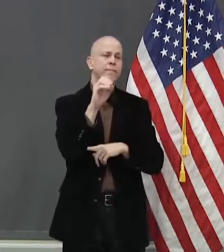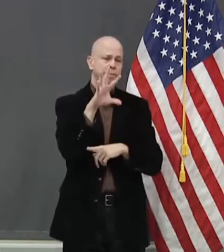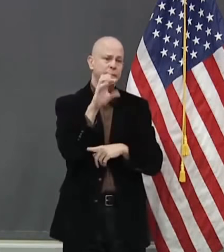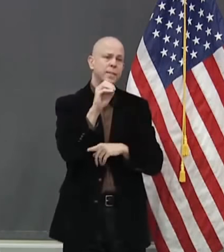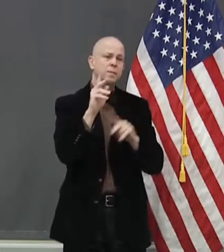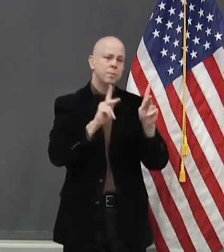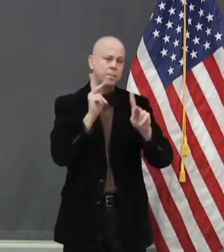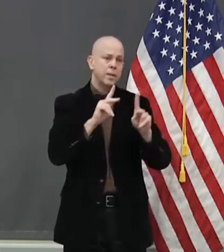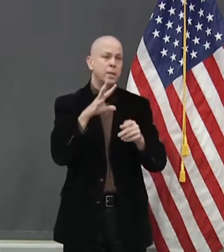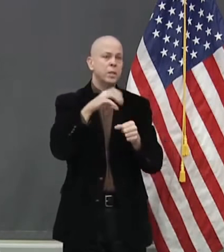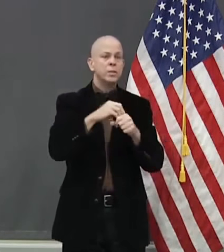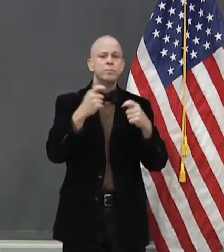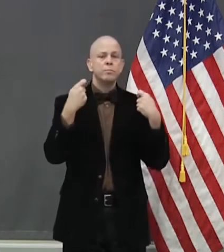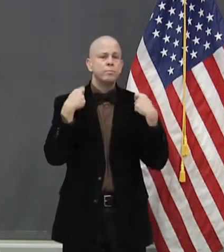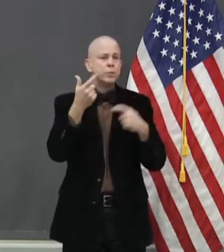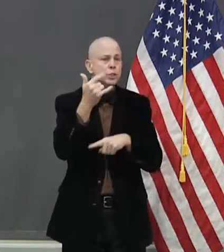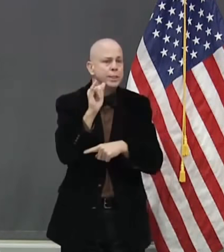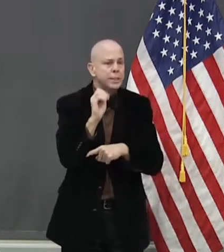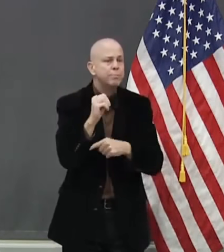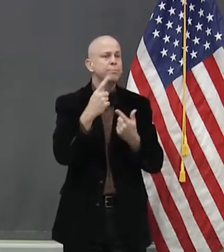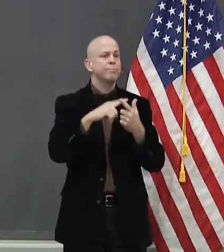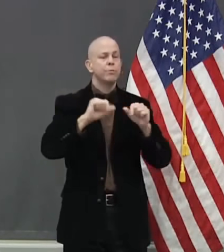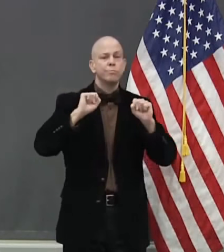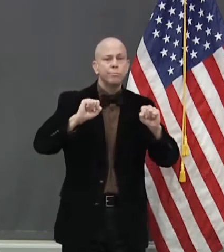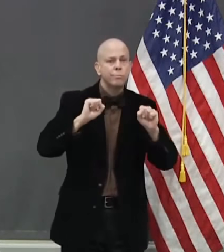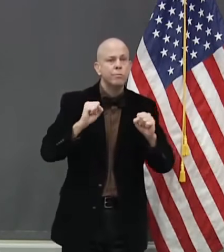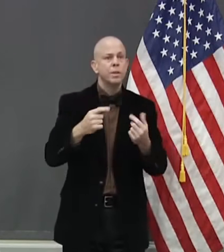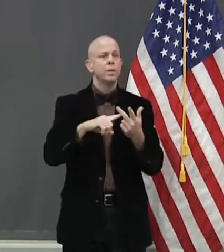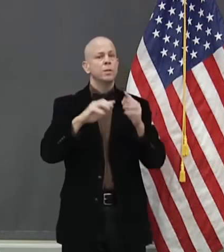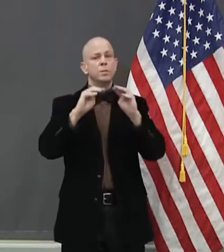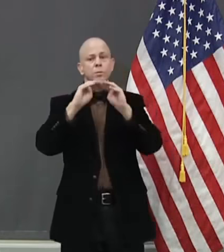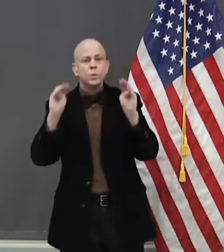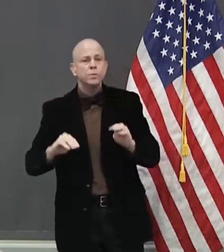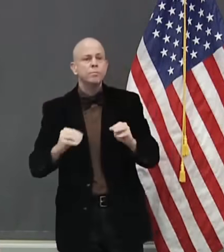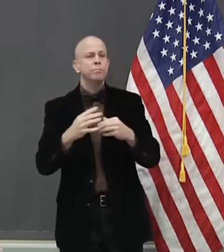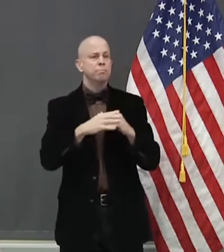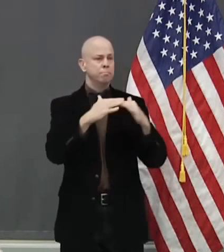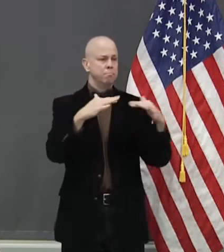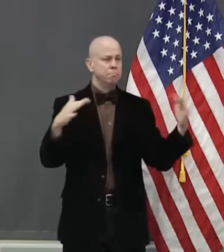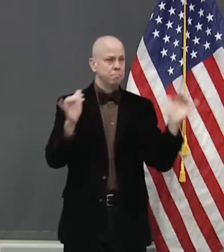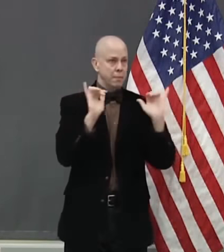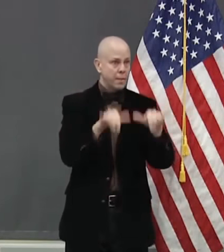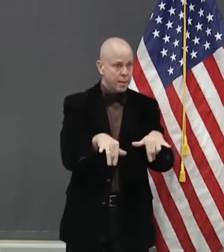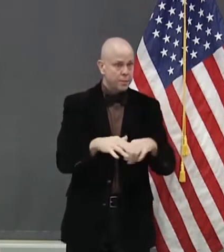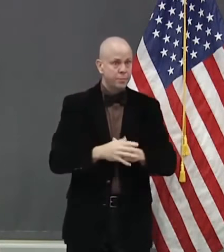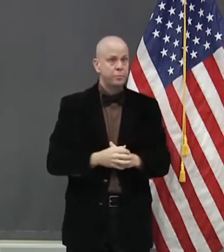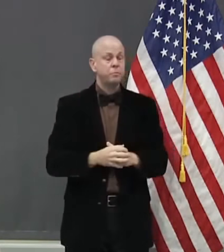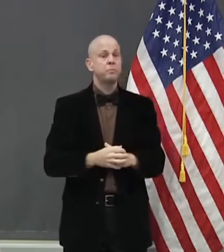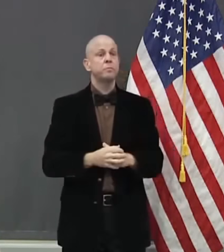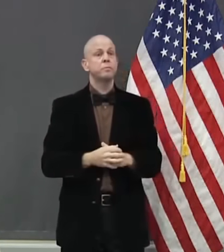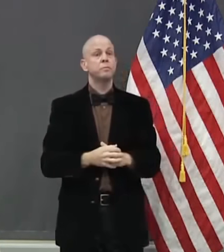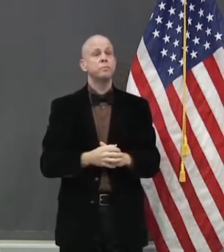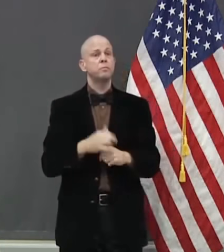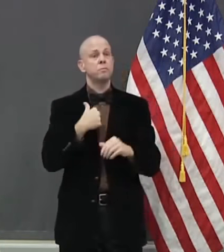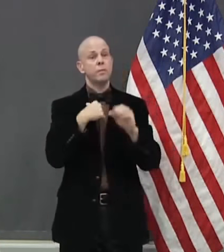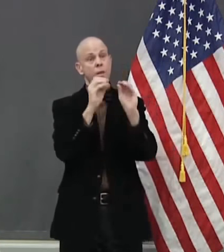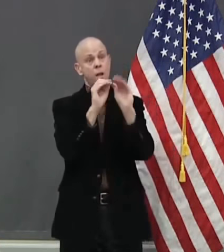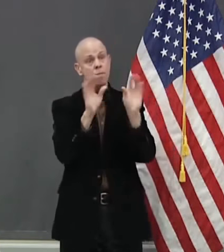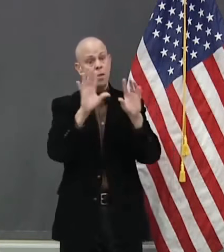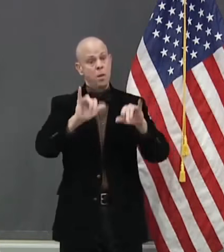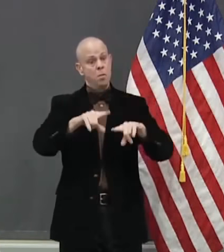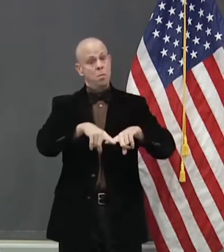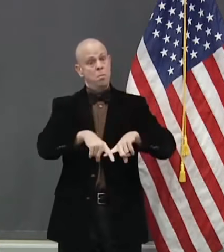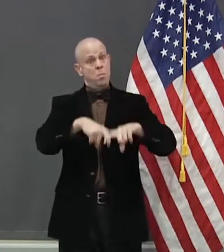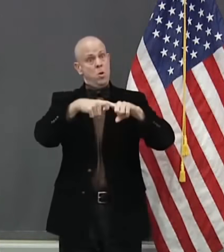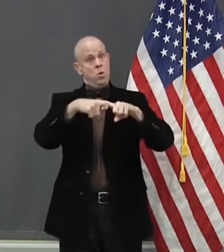gyms, fitness, and museums. I want to clarify that this pause does